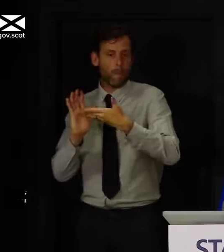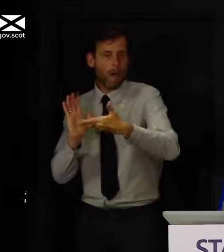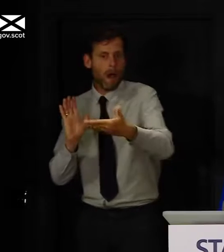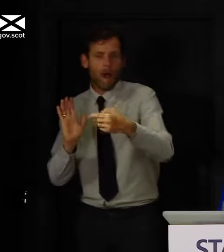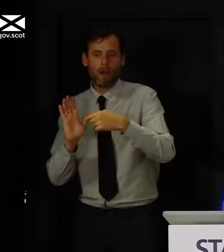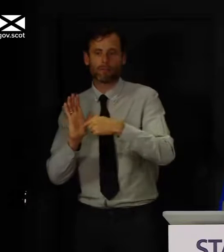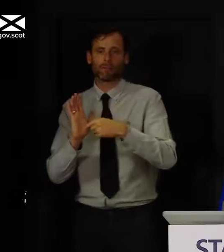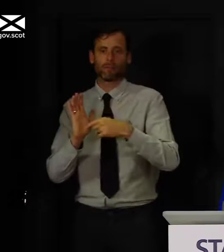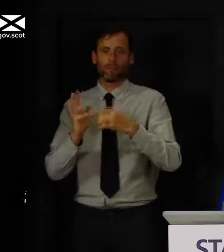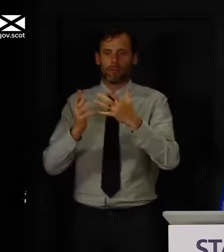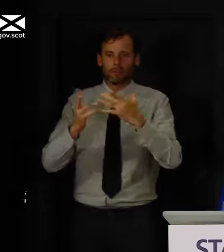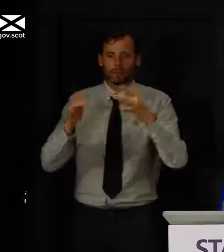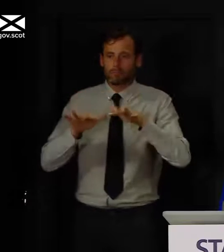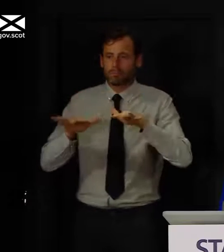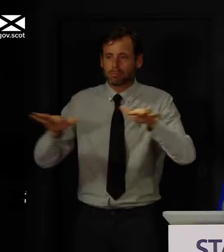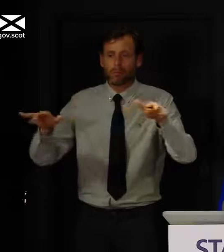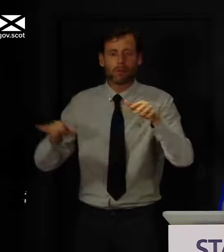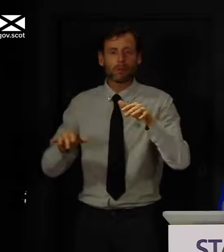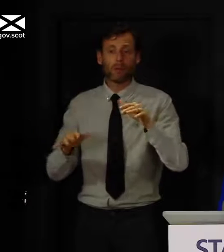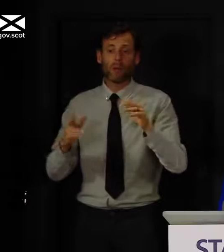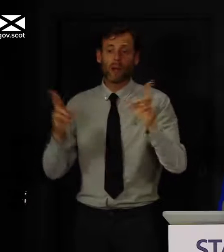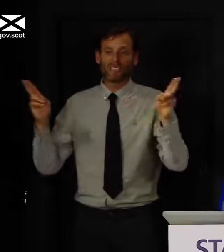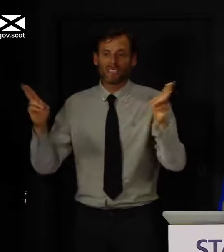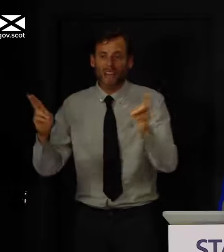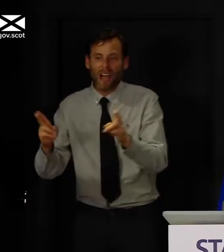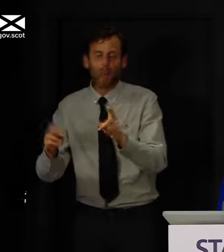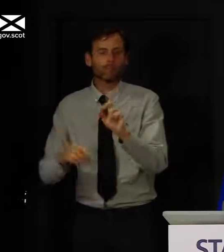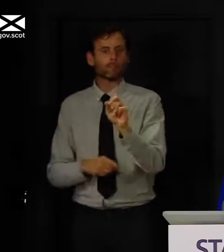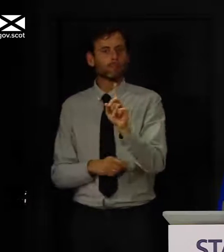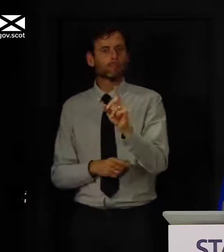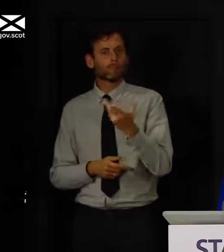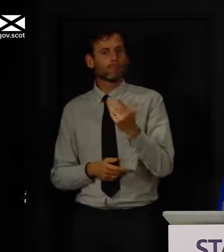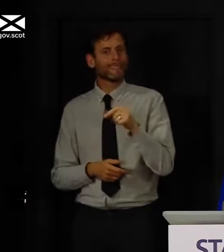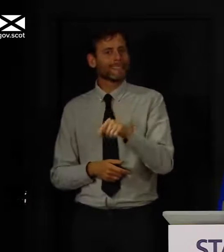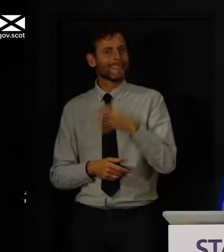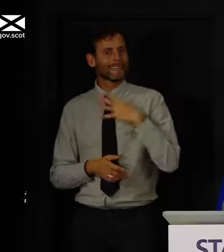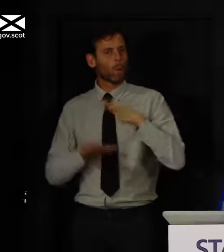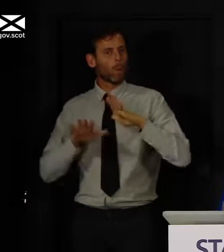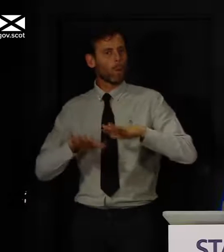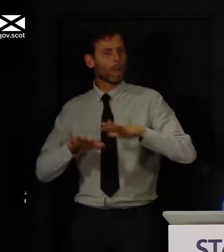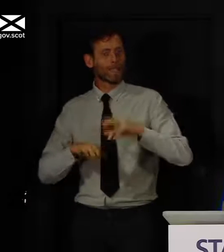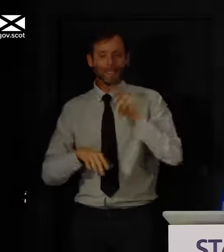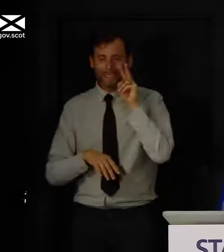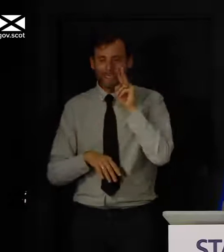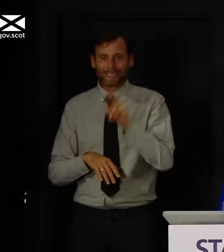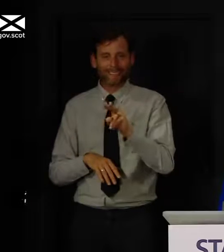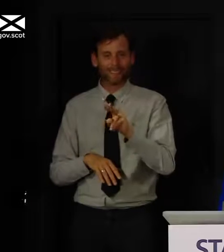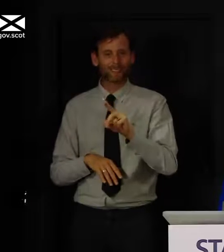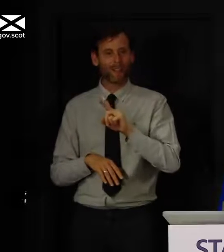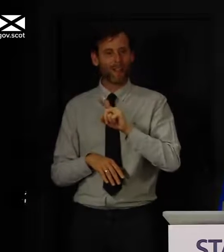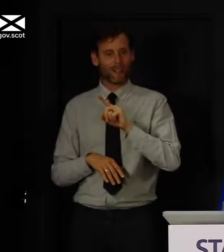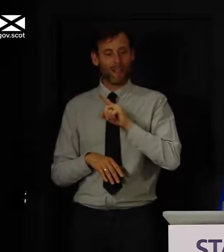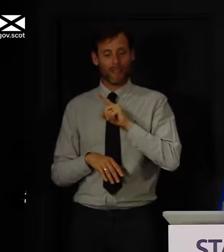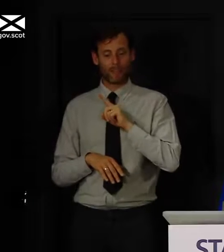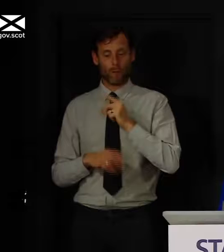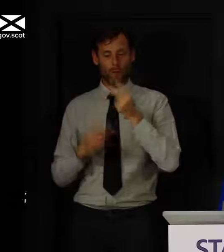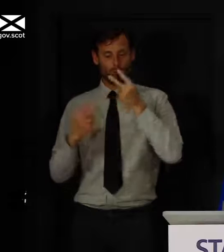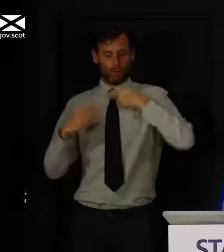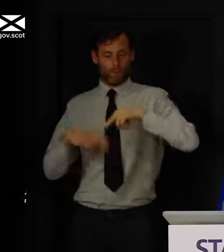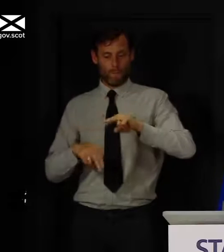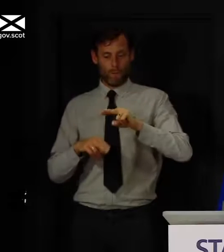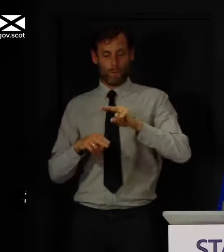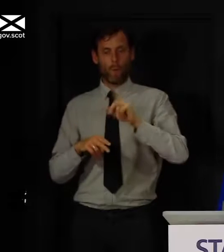the prevalence incidence of cases and so on in terms of the virus. And that's why the review periods